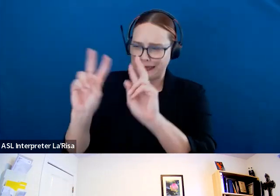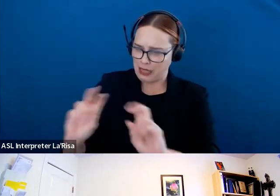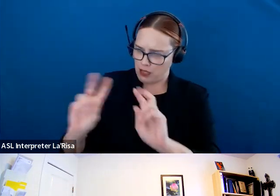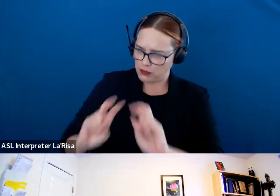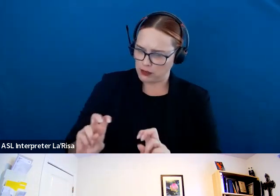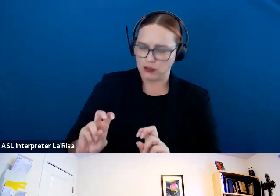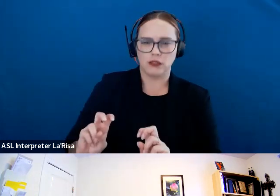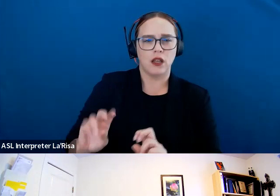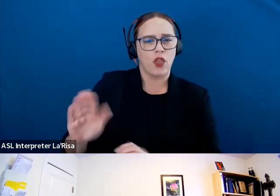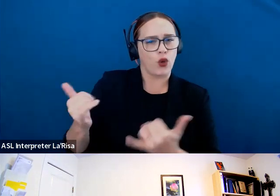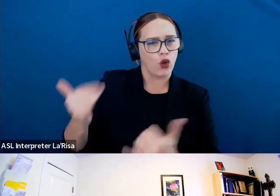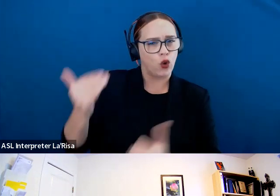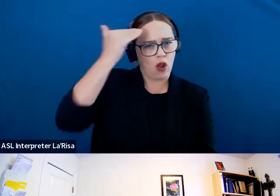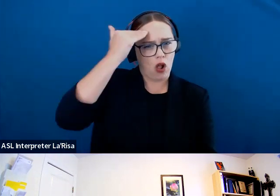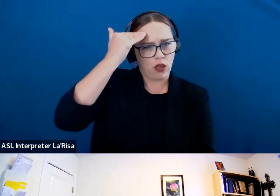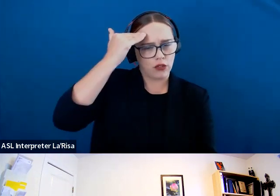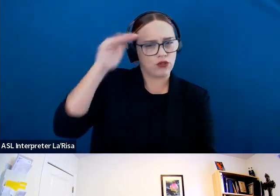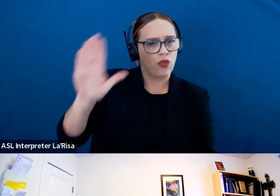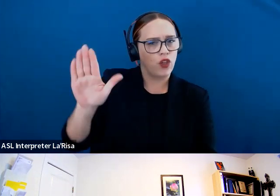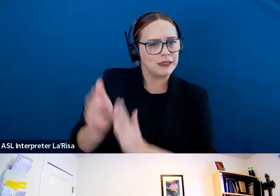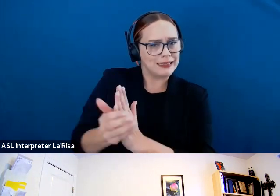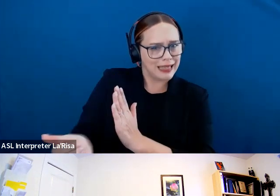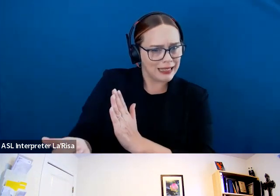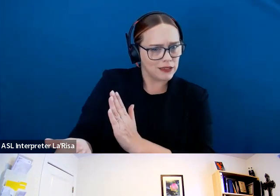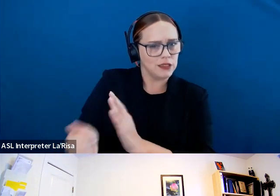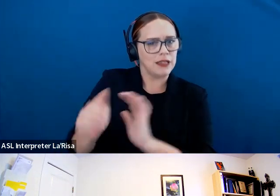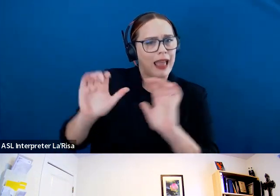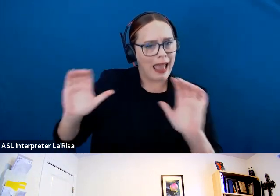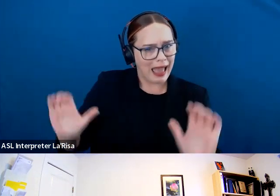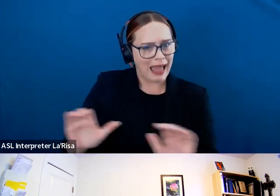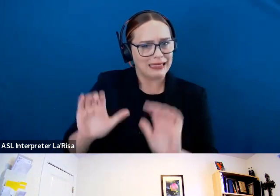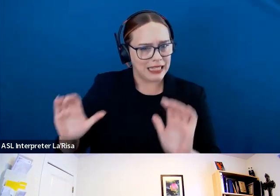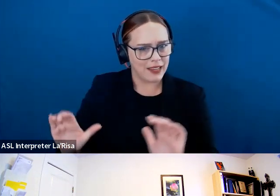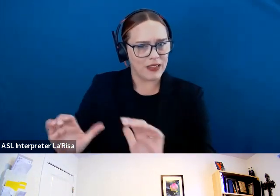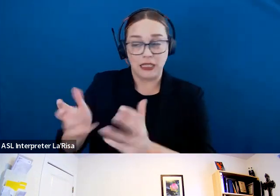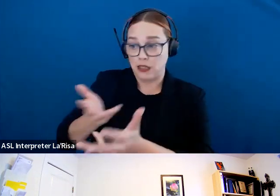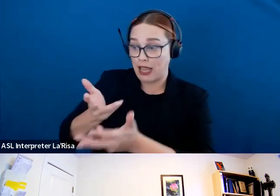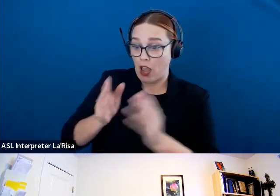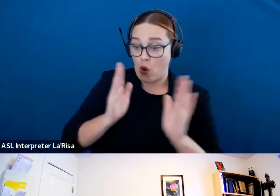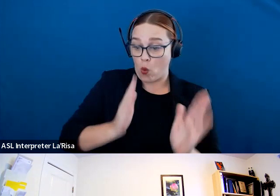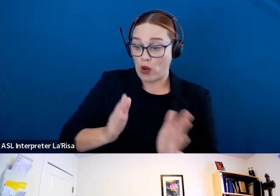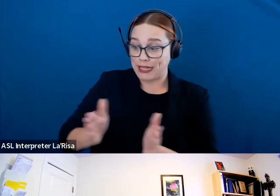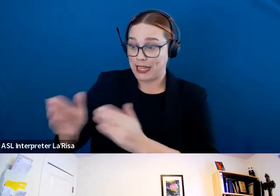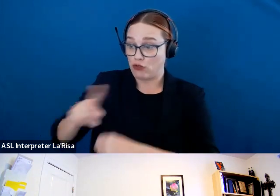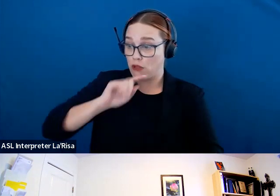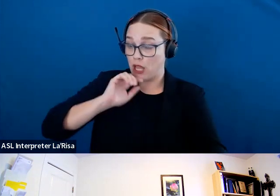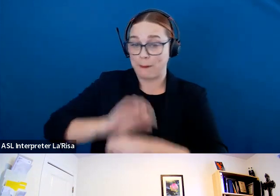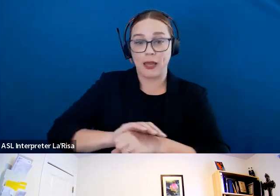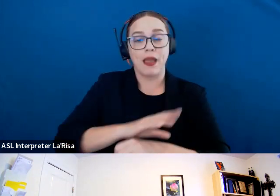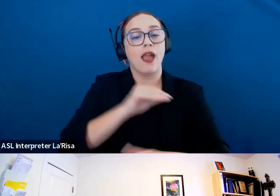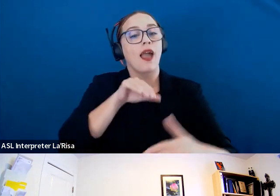CIL's current knowledge, skills, activities, and gauge organizational commitment and access